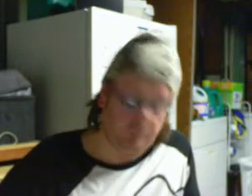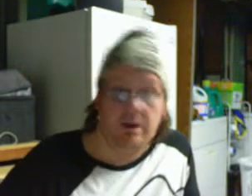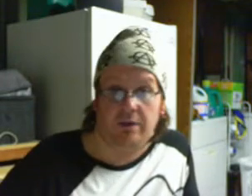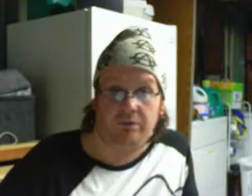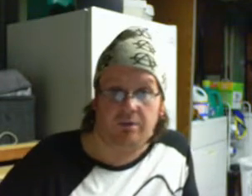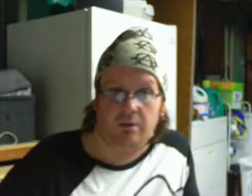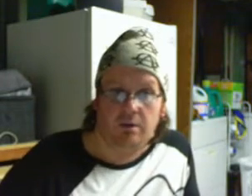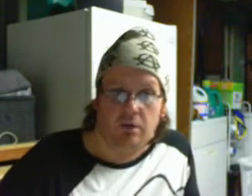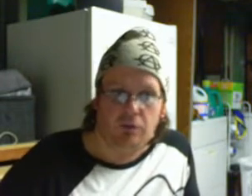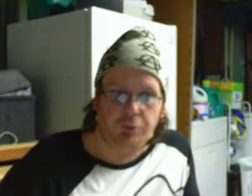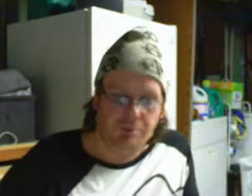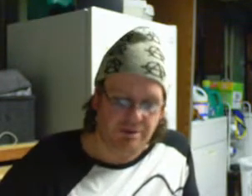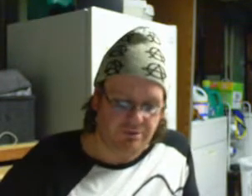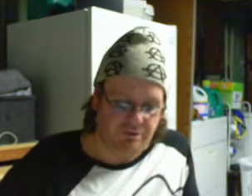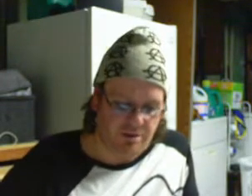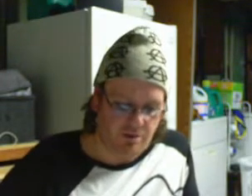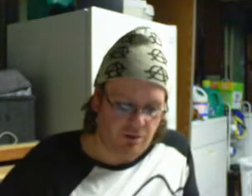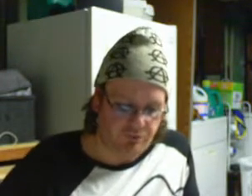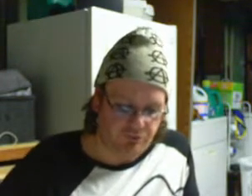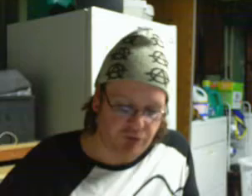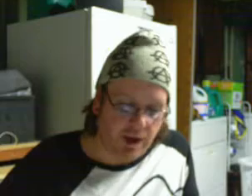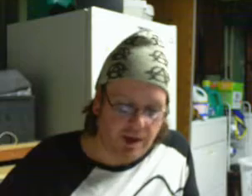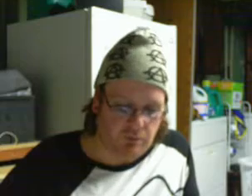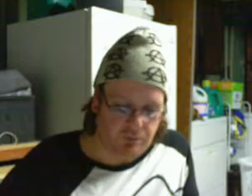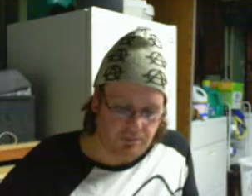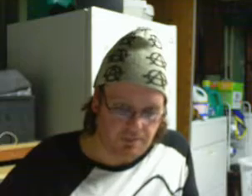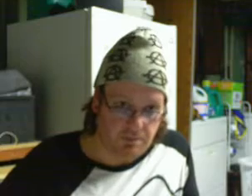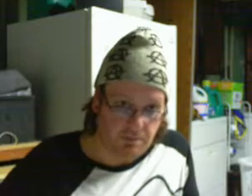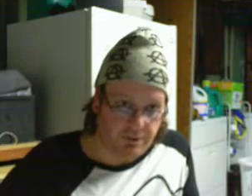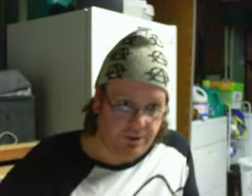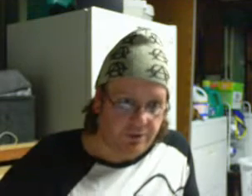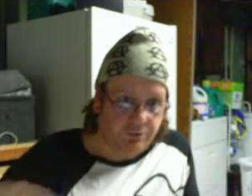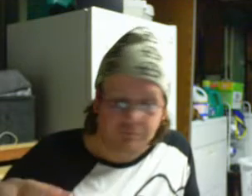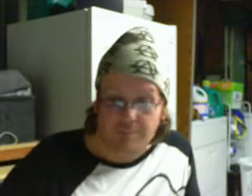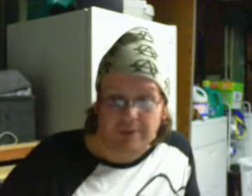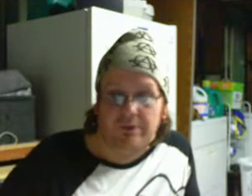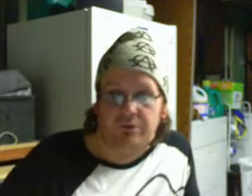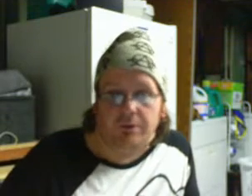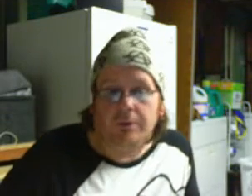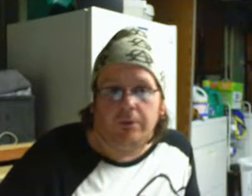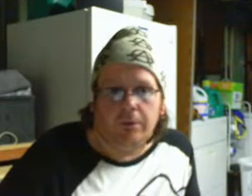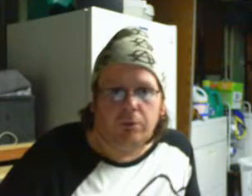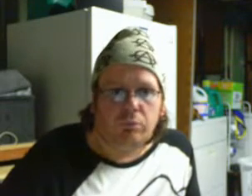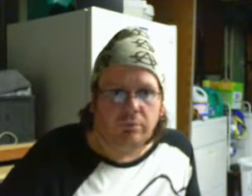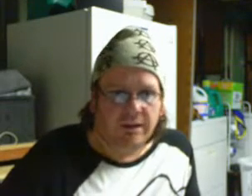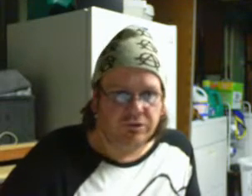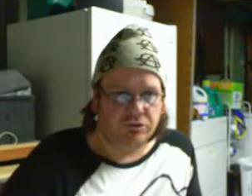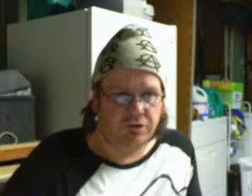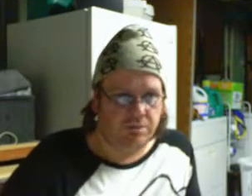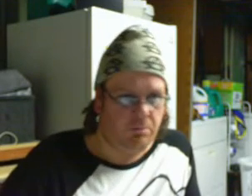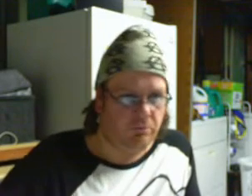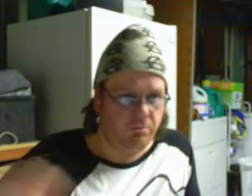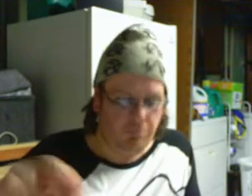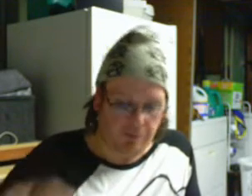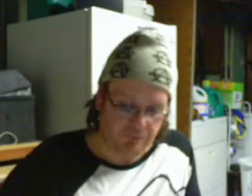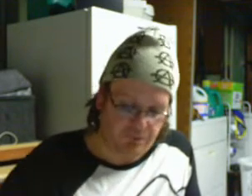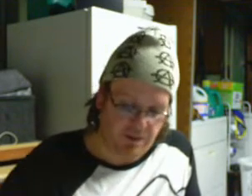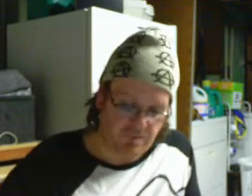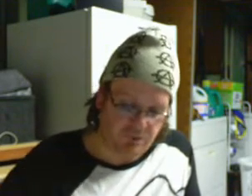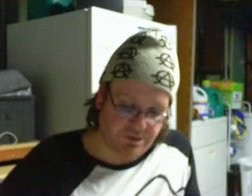stress of two parents that lost a child. Two parents whose relationship was a point of shame for